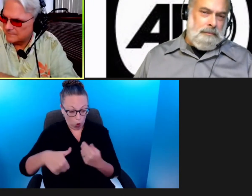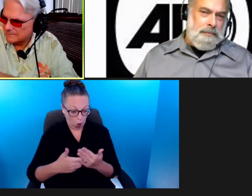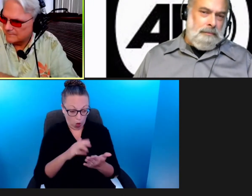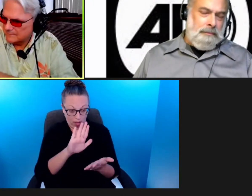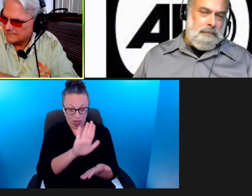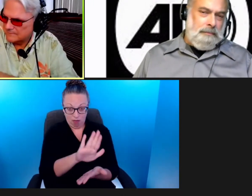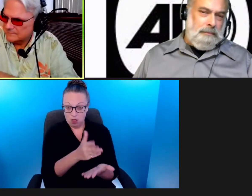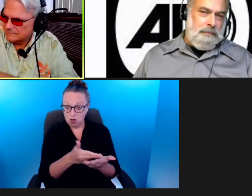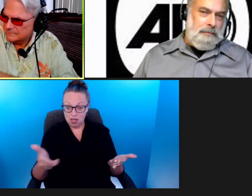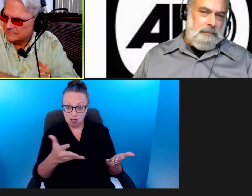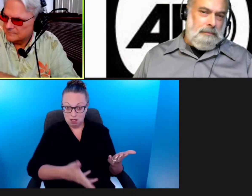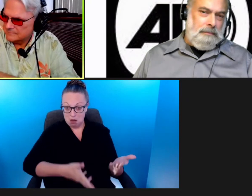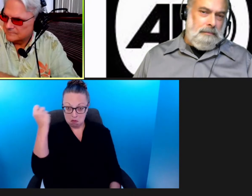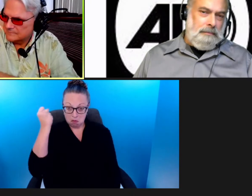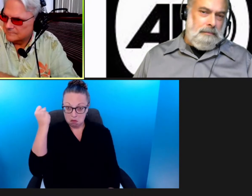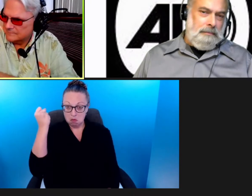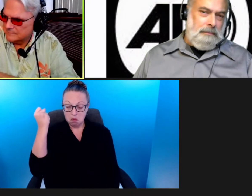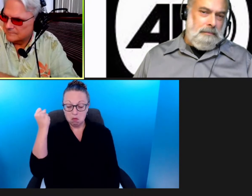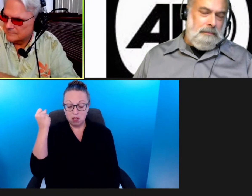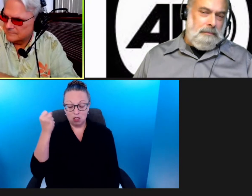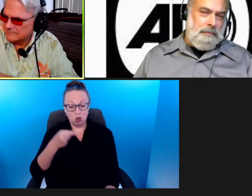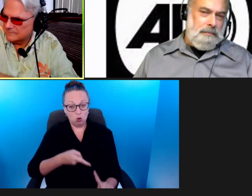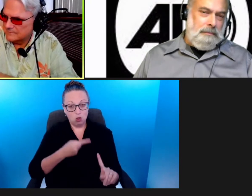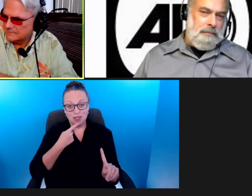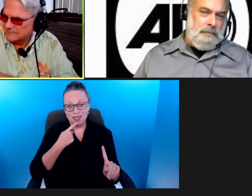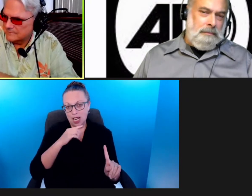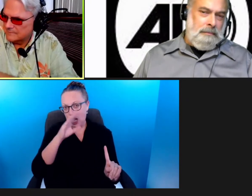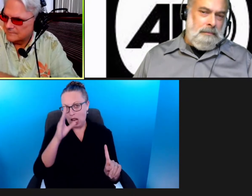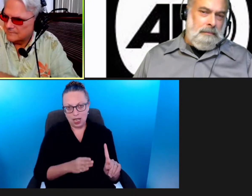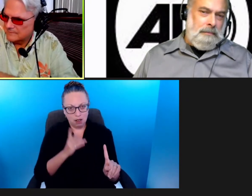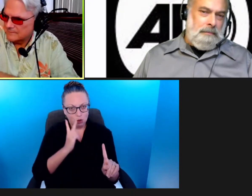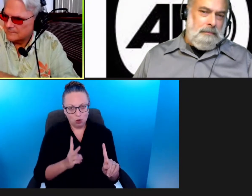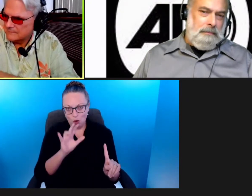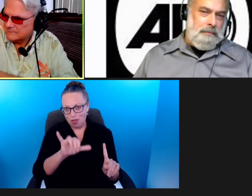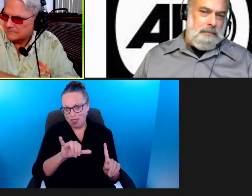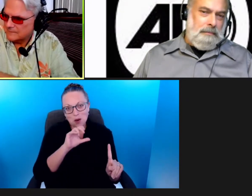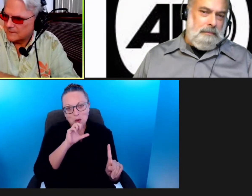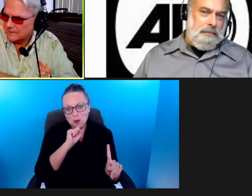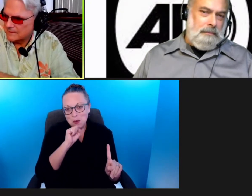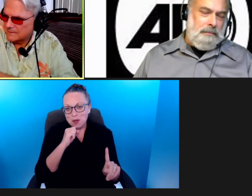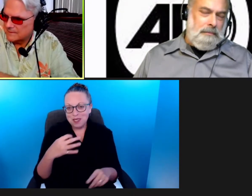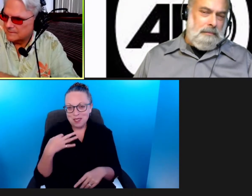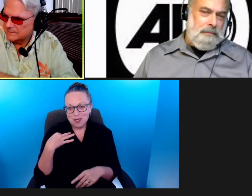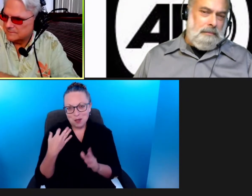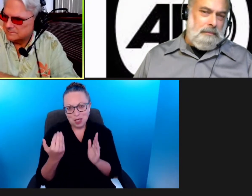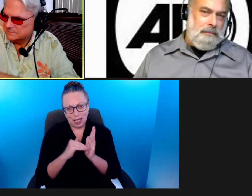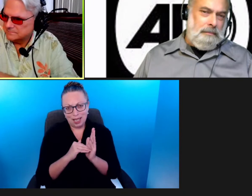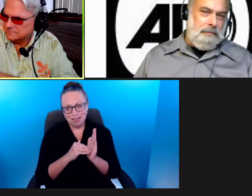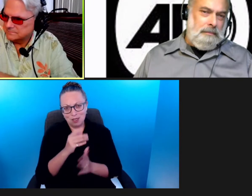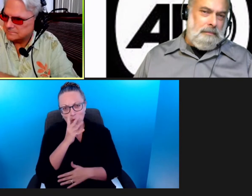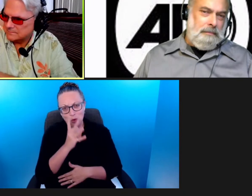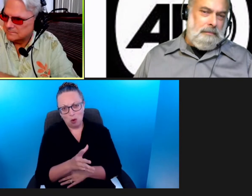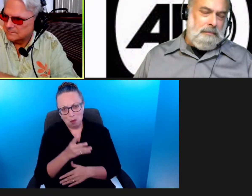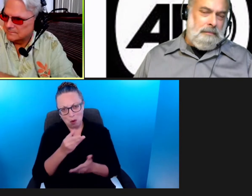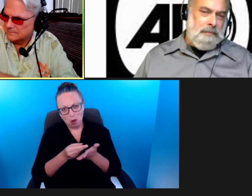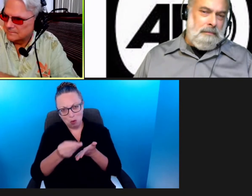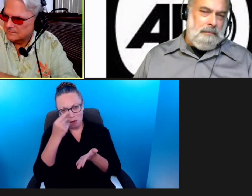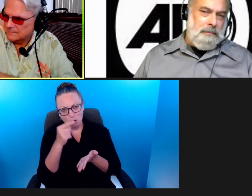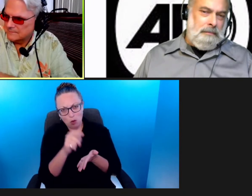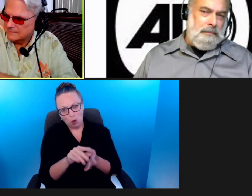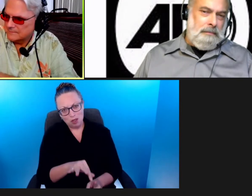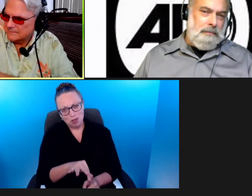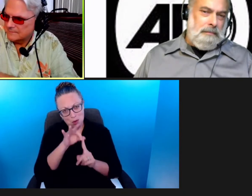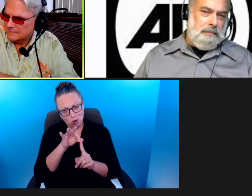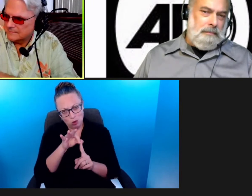she never saw that orange shirt again. So she was really sad about that, of course. So now it's